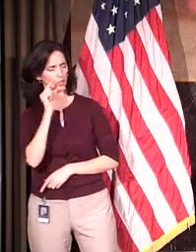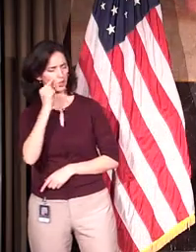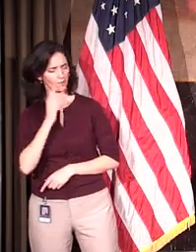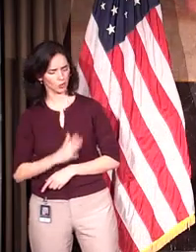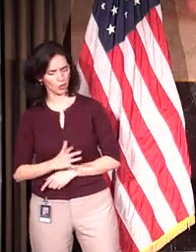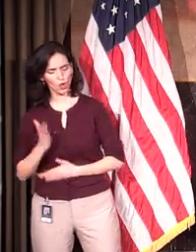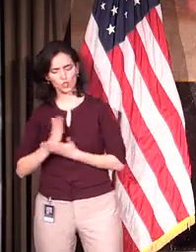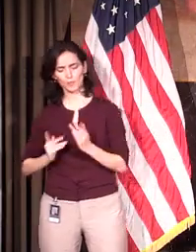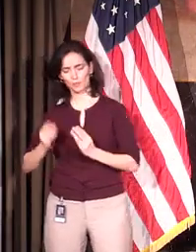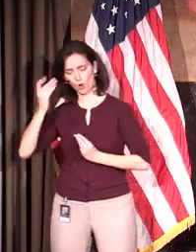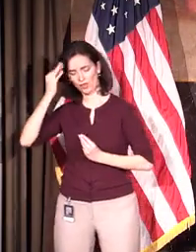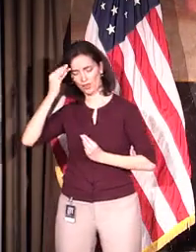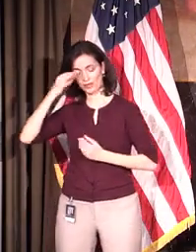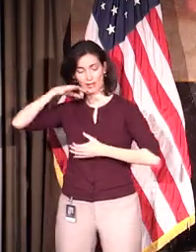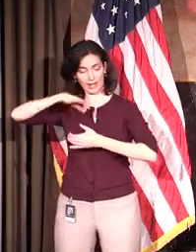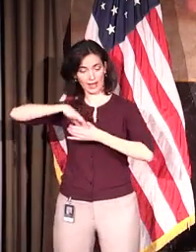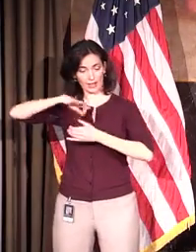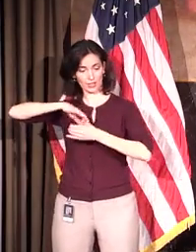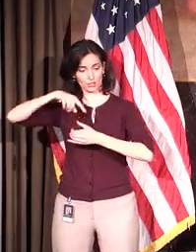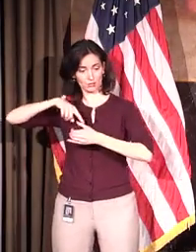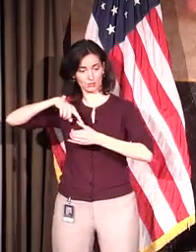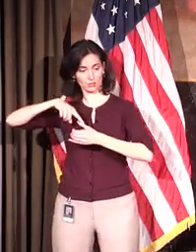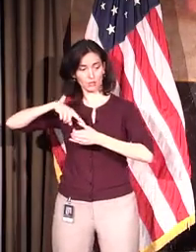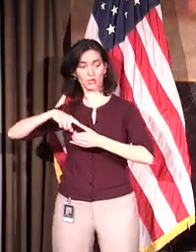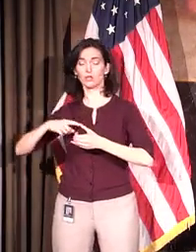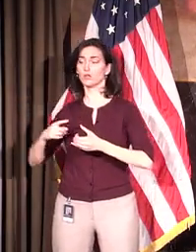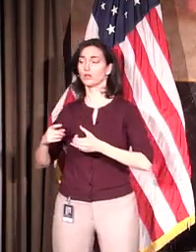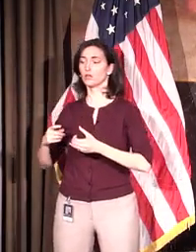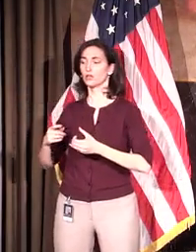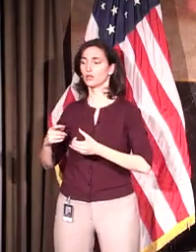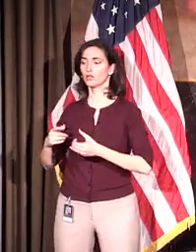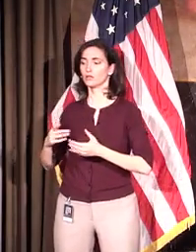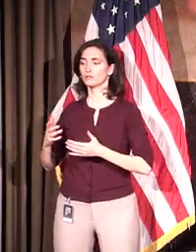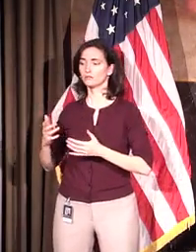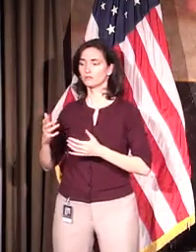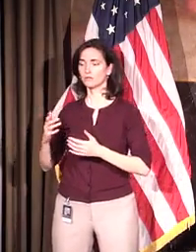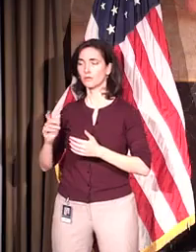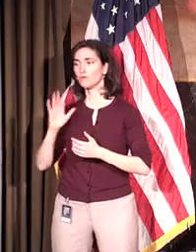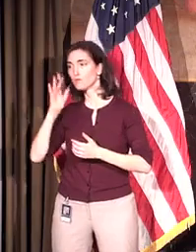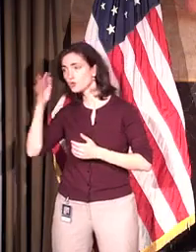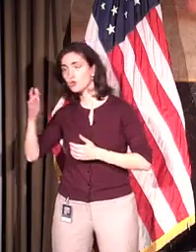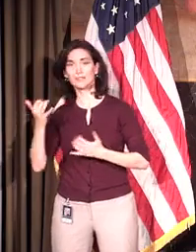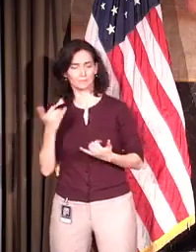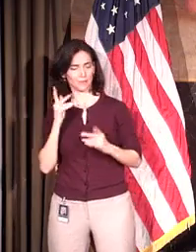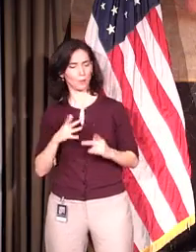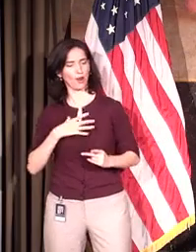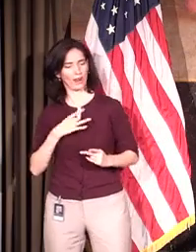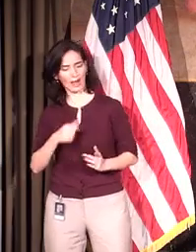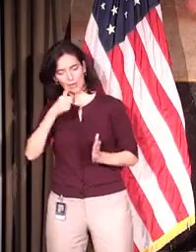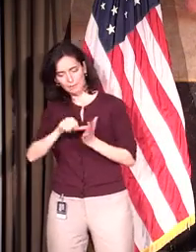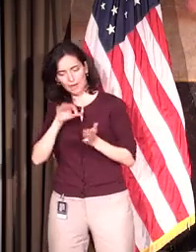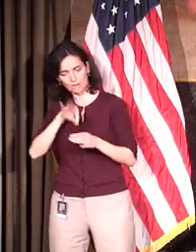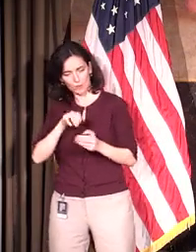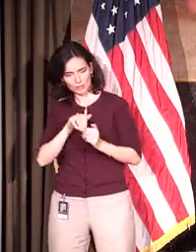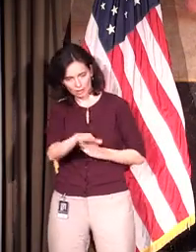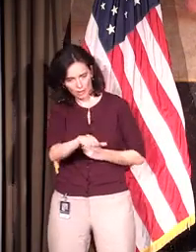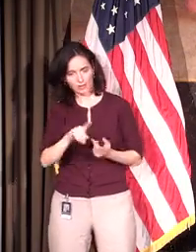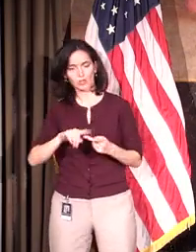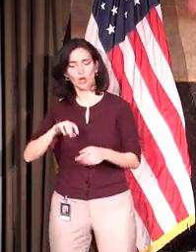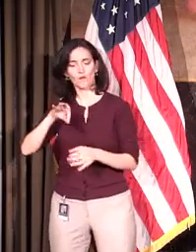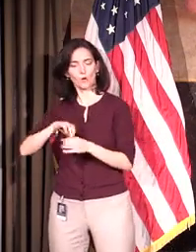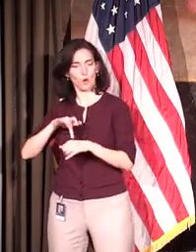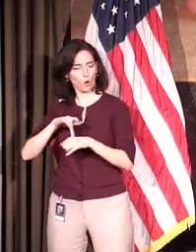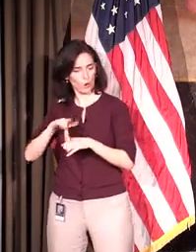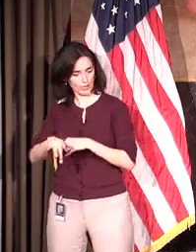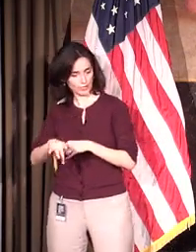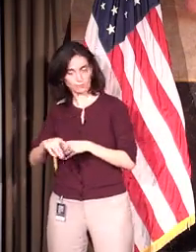this election might help accelerate the trend of people wanting to vote early and by mail because they did it this time and they liked it, and I've seen this trend for a long